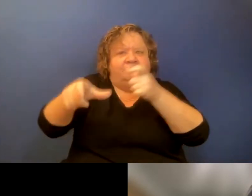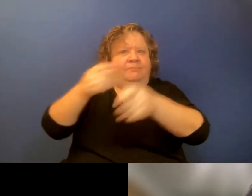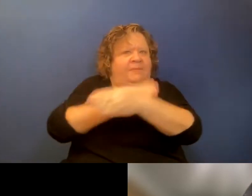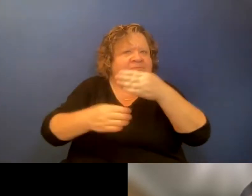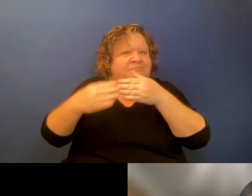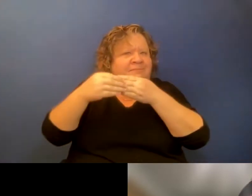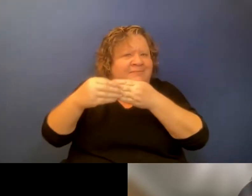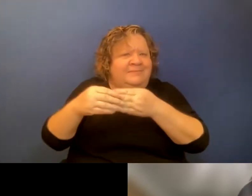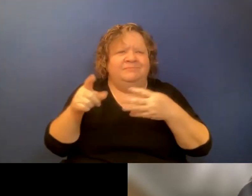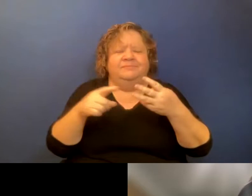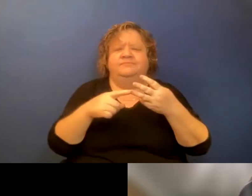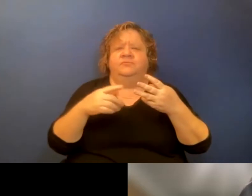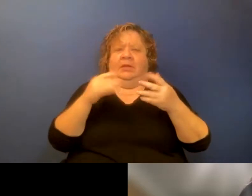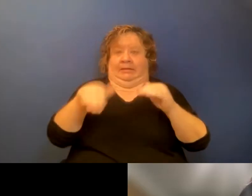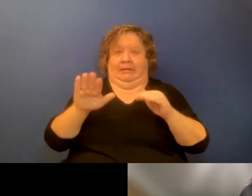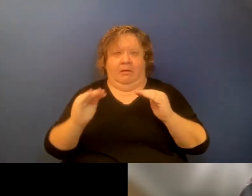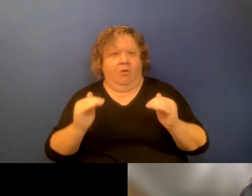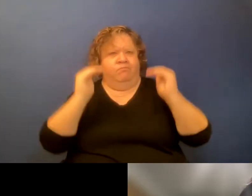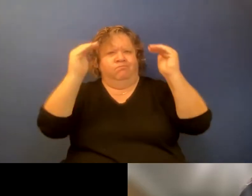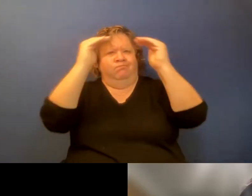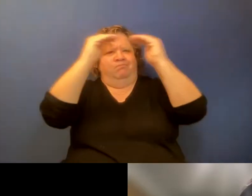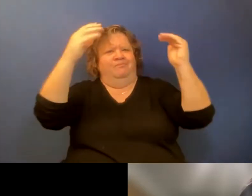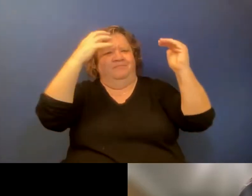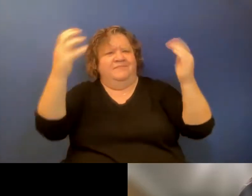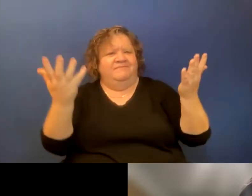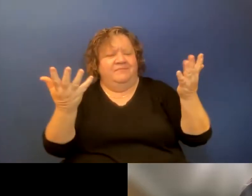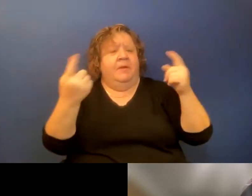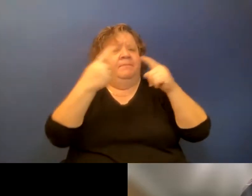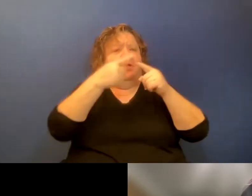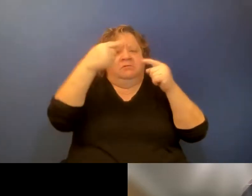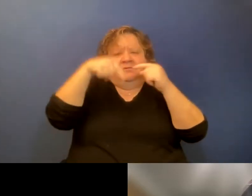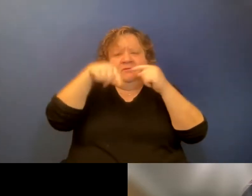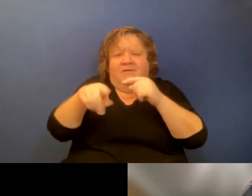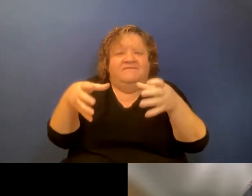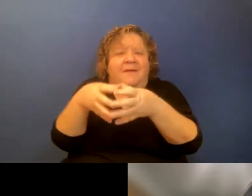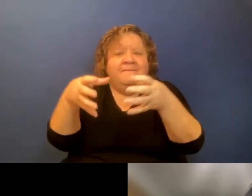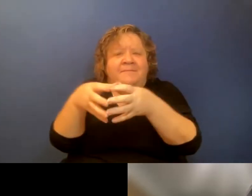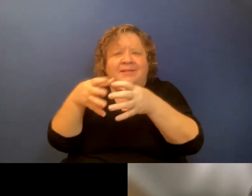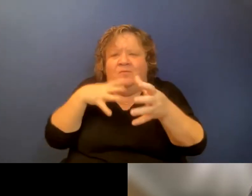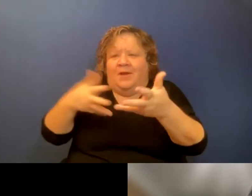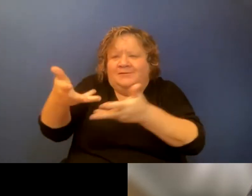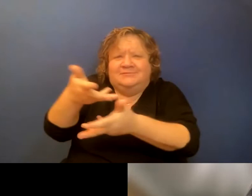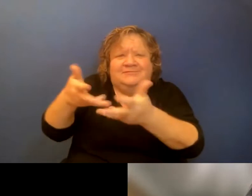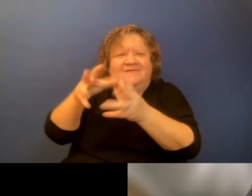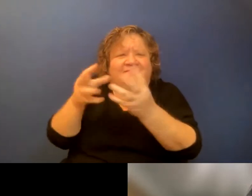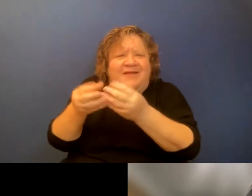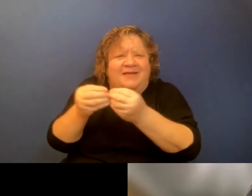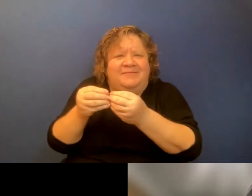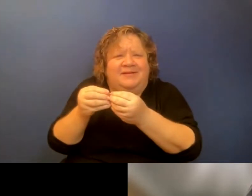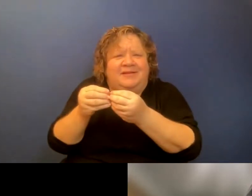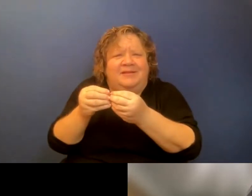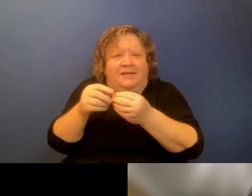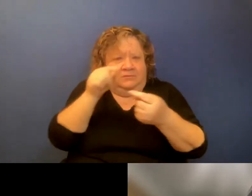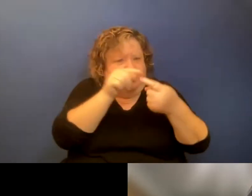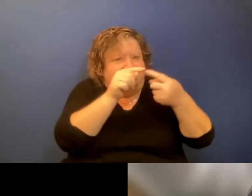children. But we know it's very hard for us to know, we're not sure about what is effective, if it is effective, how to measure